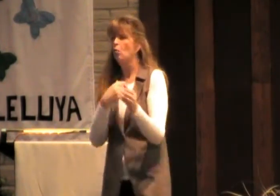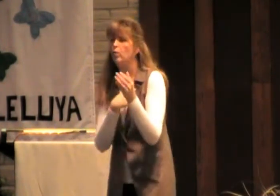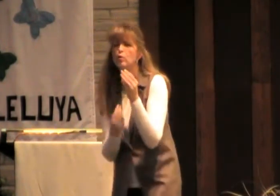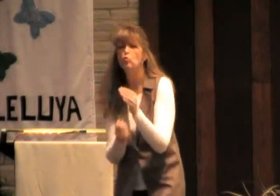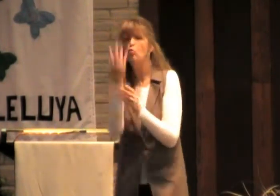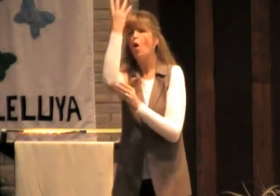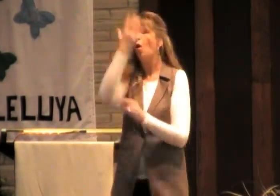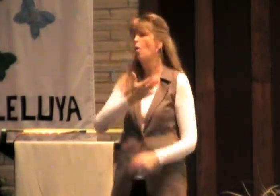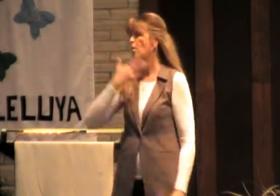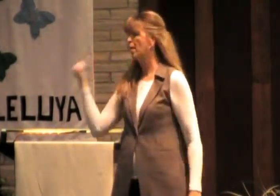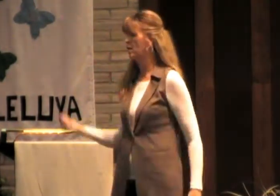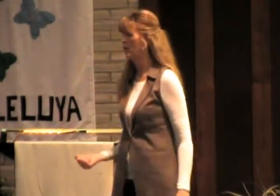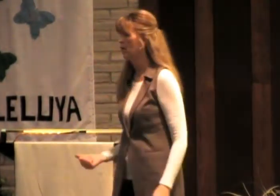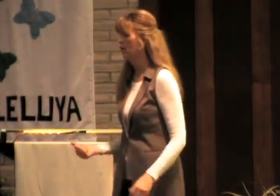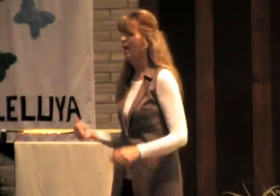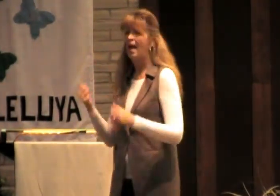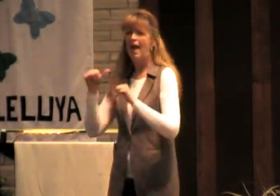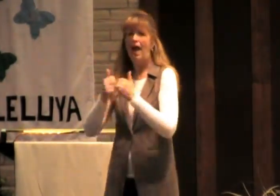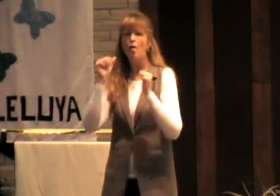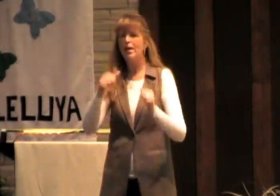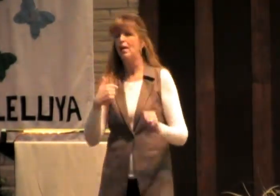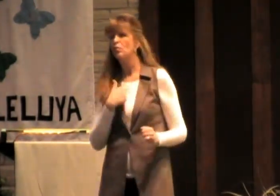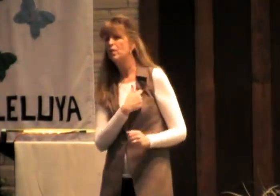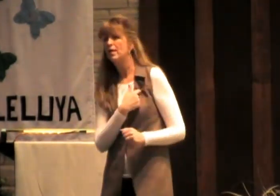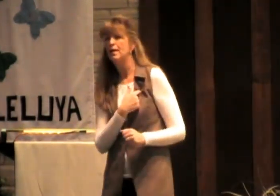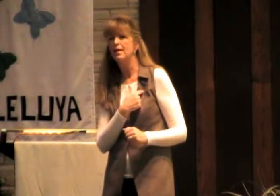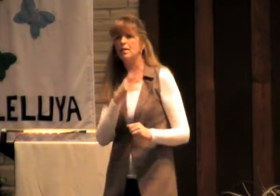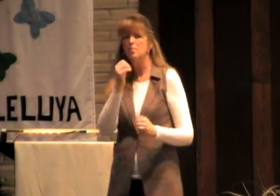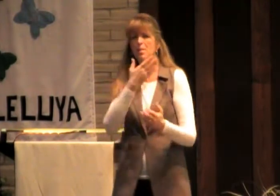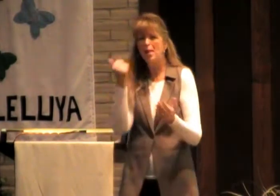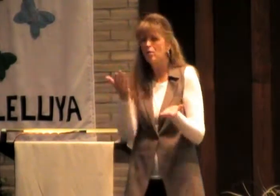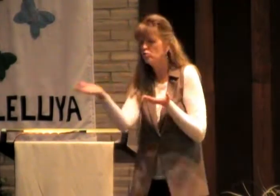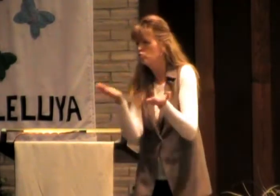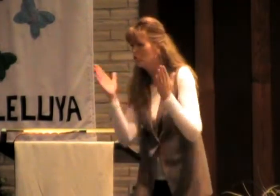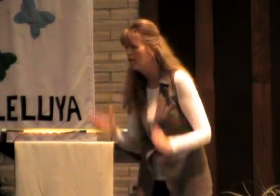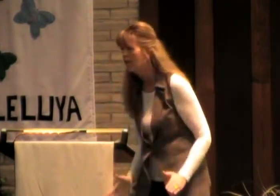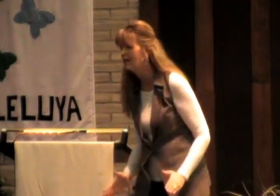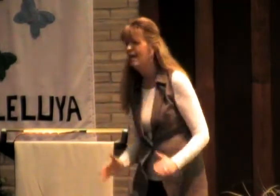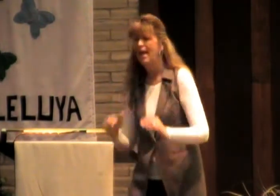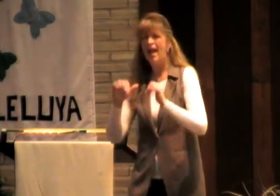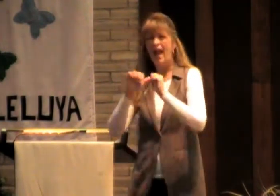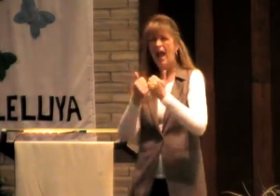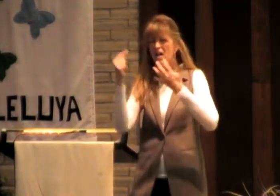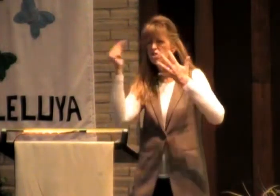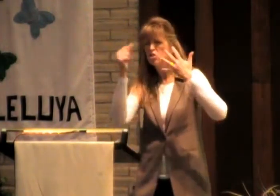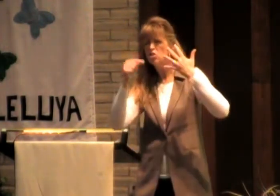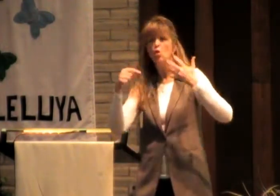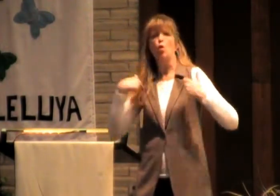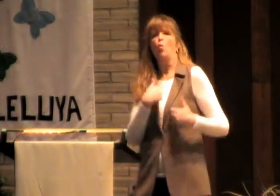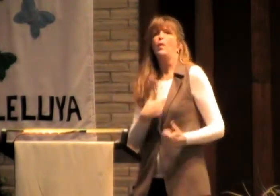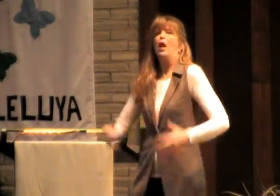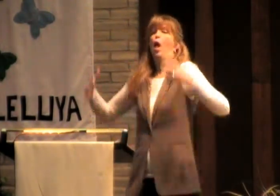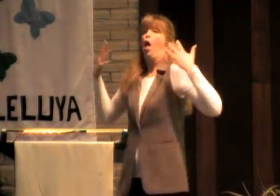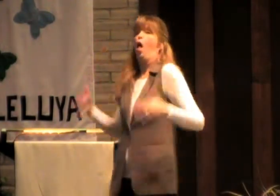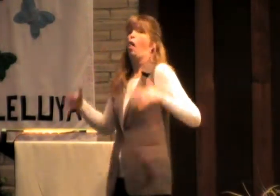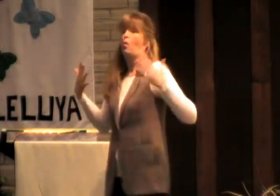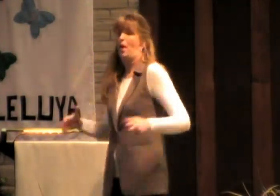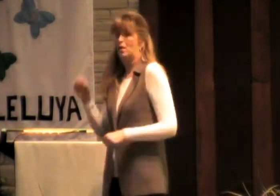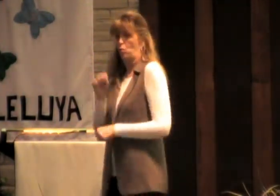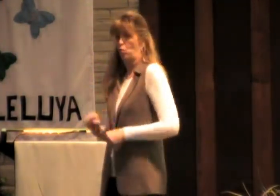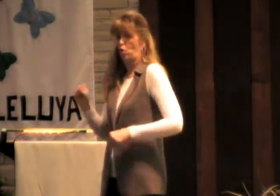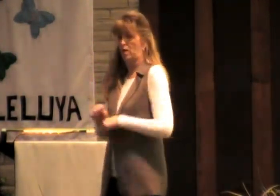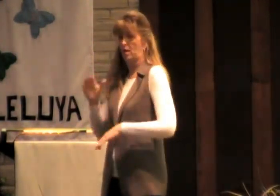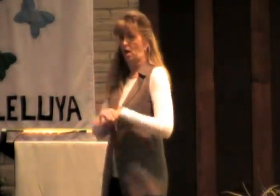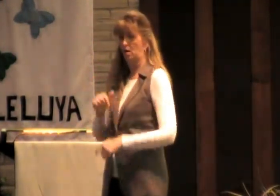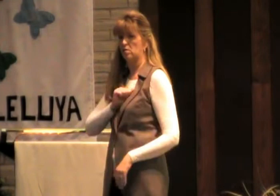do better. We try to figure out what we can do better, how we can grow, how we can become better servants, how we can do all these things.